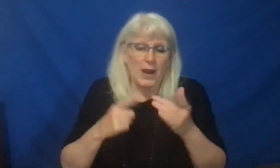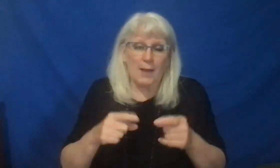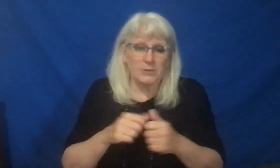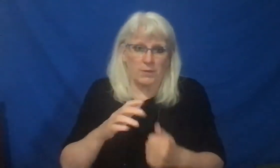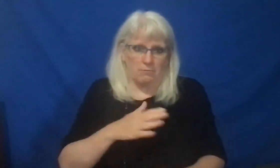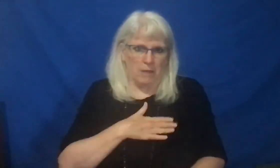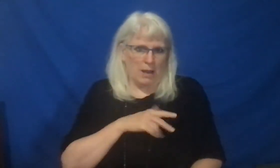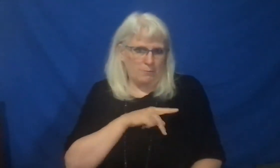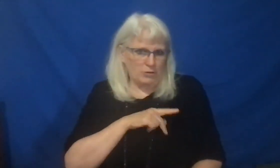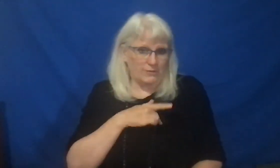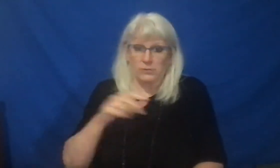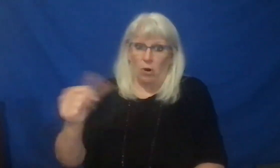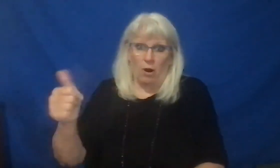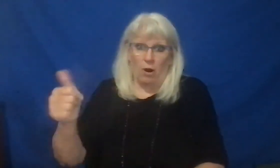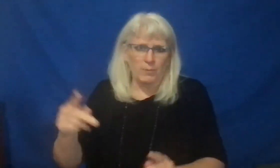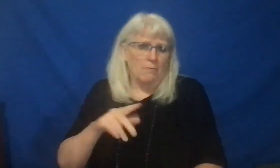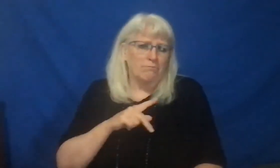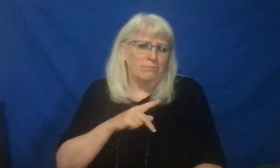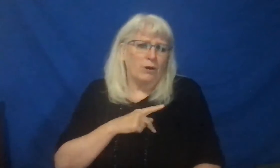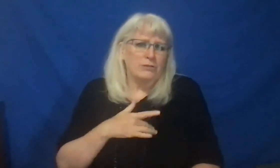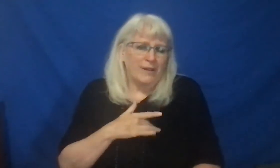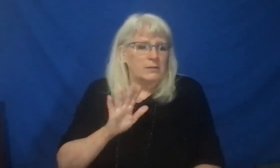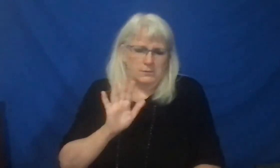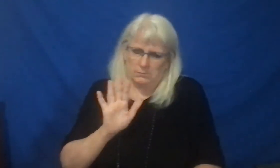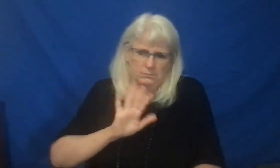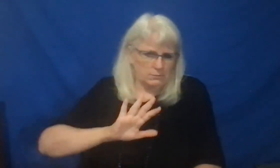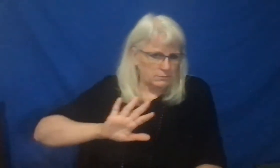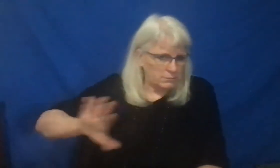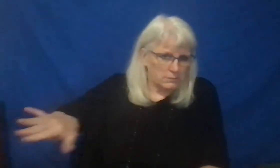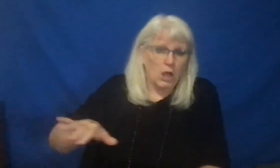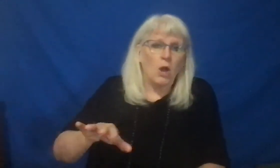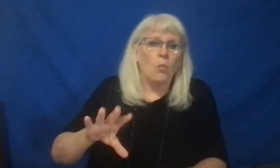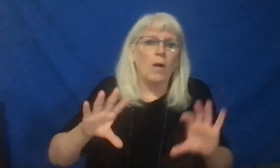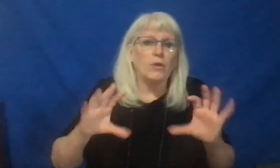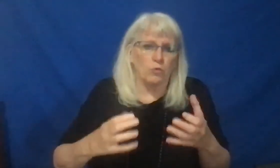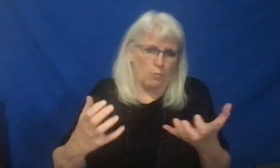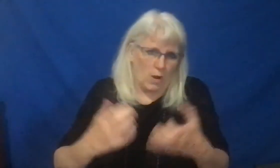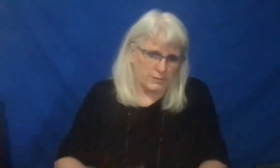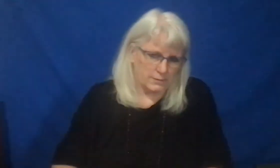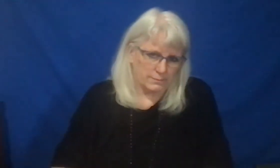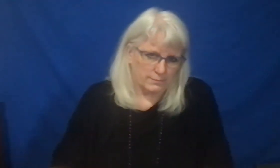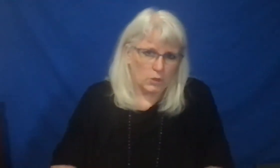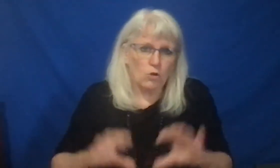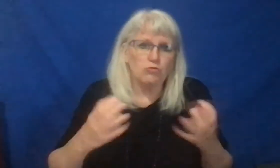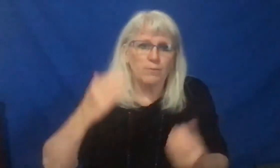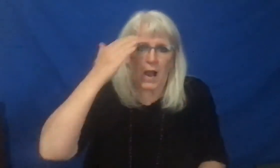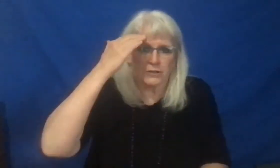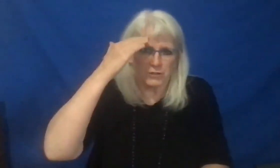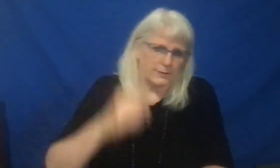personal feelings ultimately came down to what the group conscience wants. And I remember feeling,